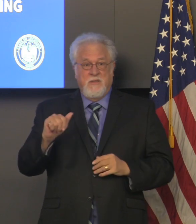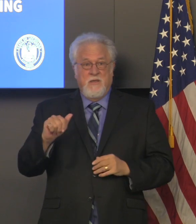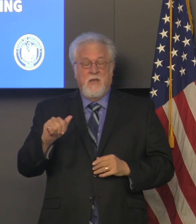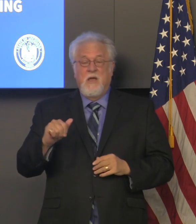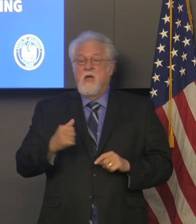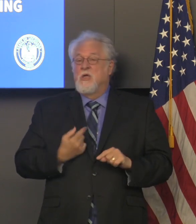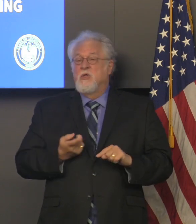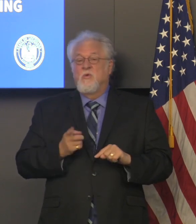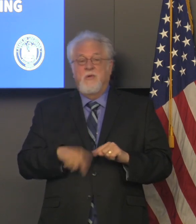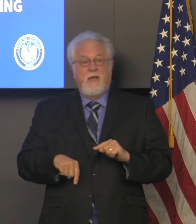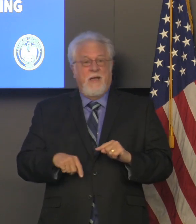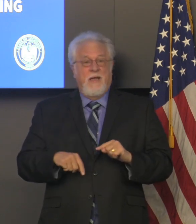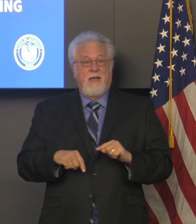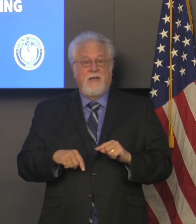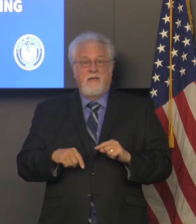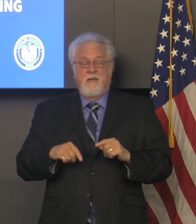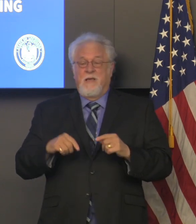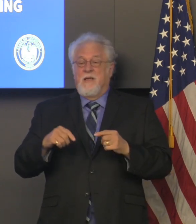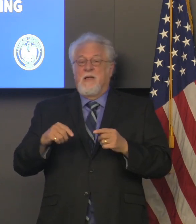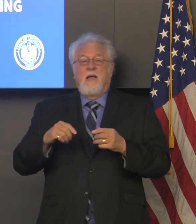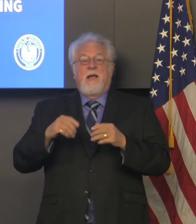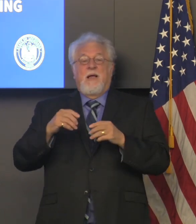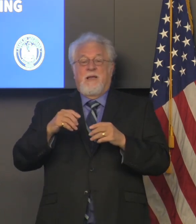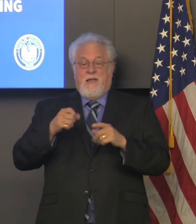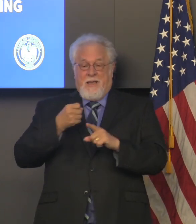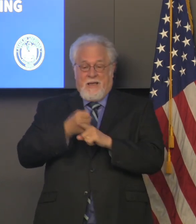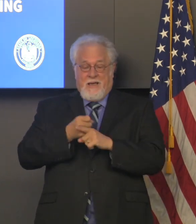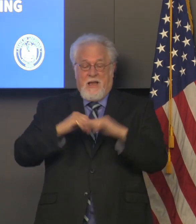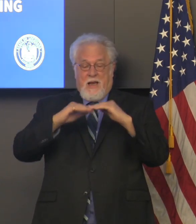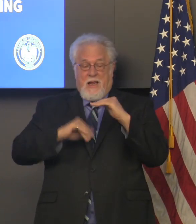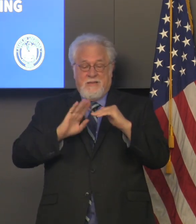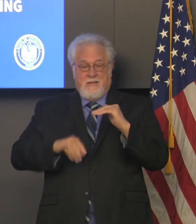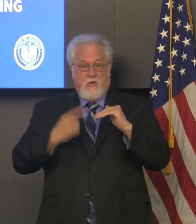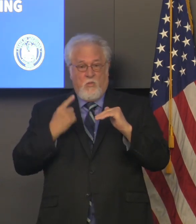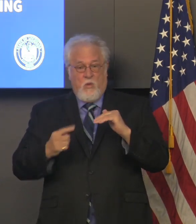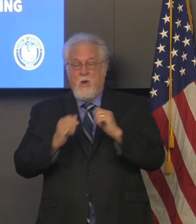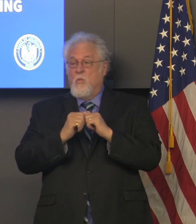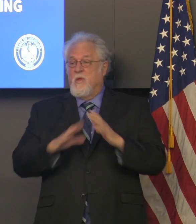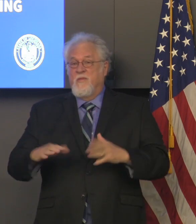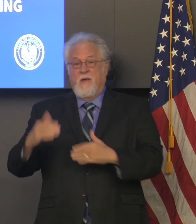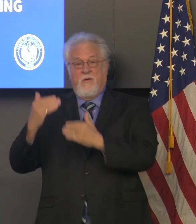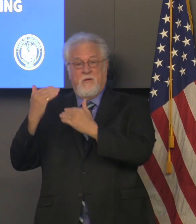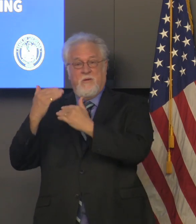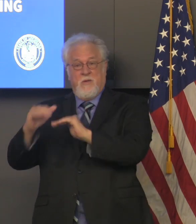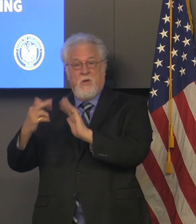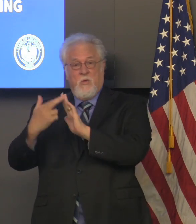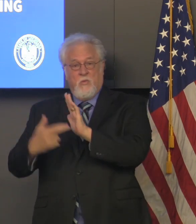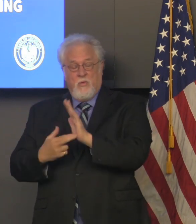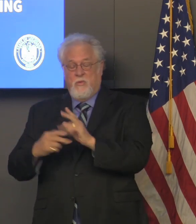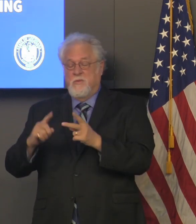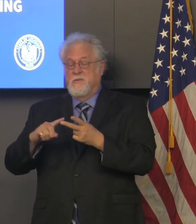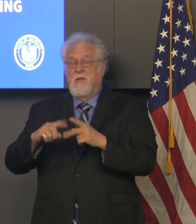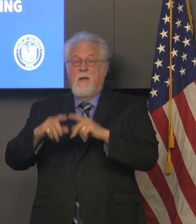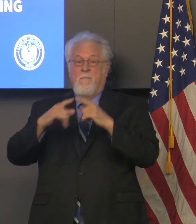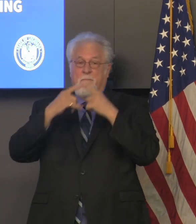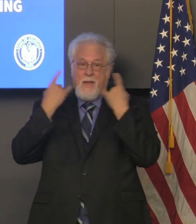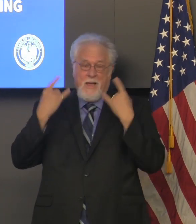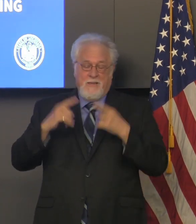You cannot get to a transmission rate of less than 1 without the mitigation measures that include mandatory